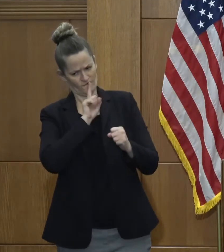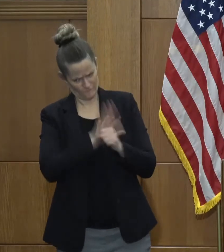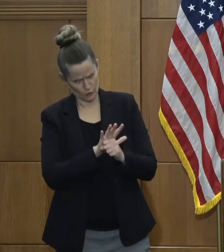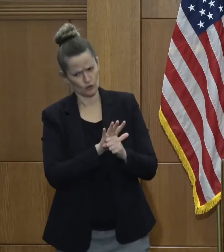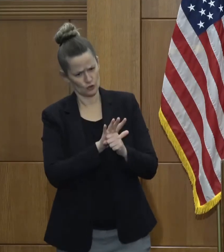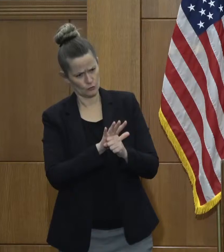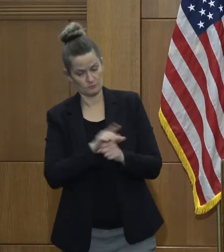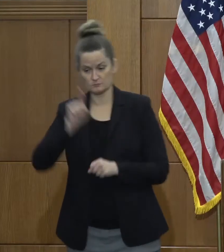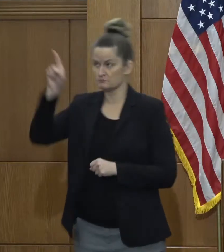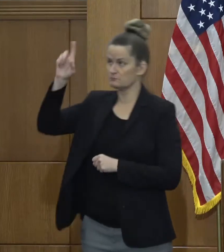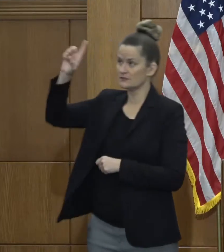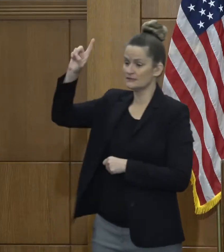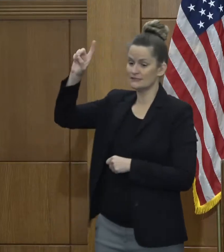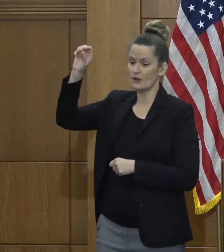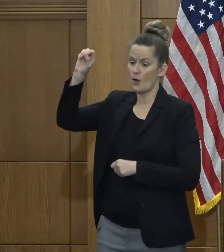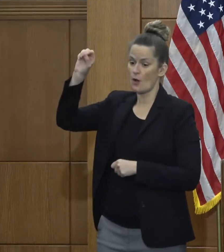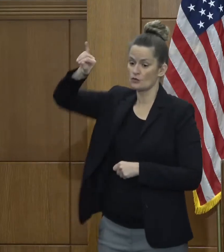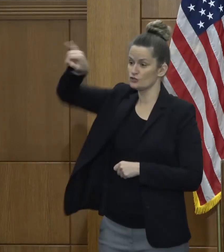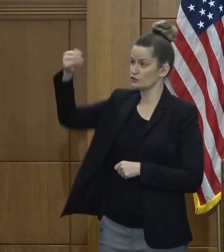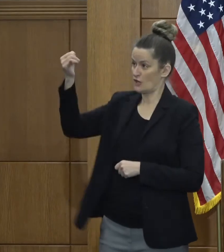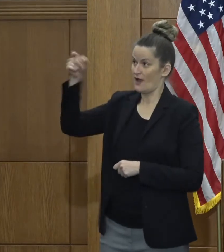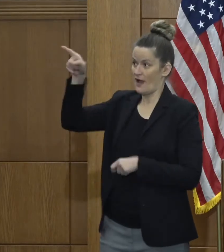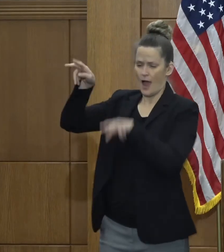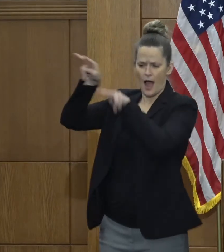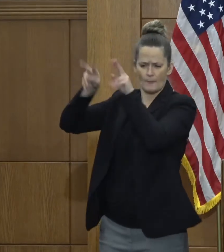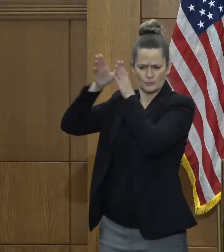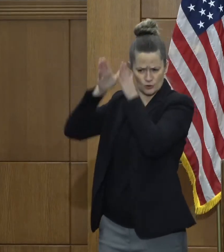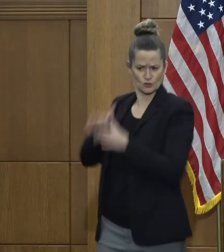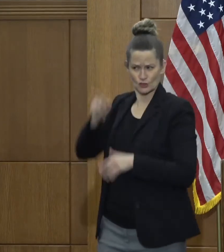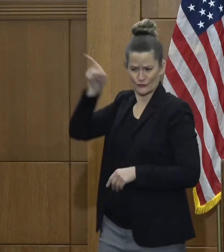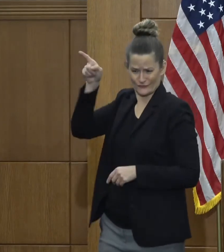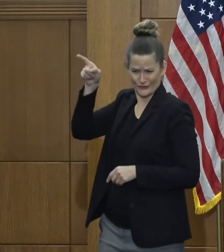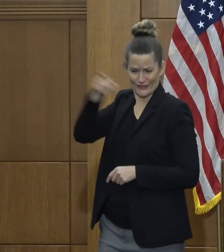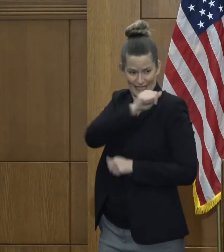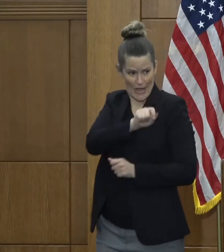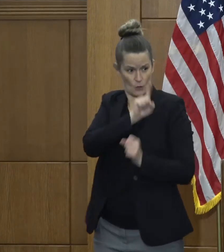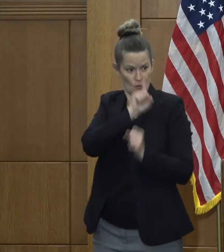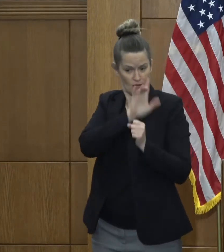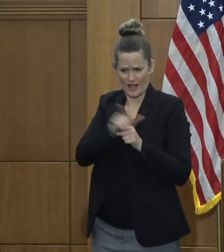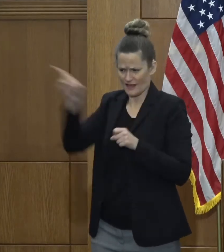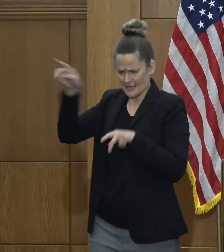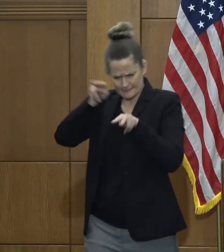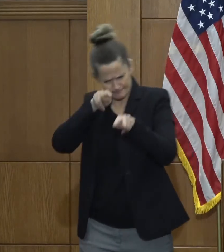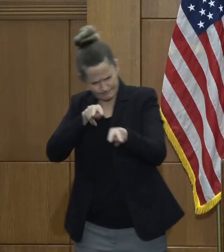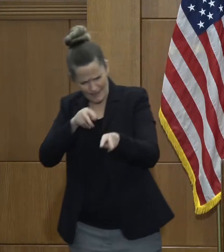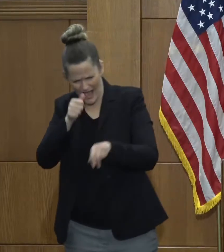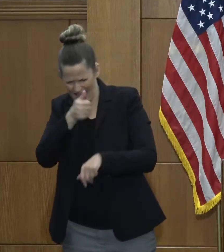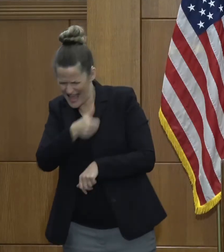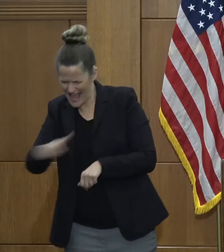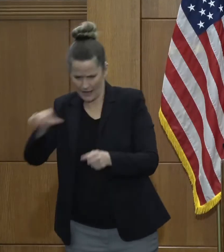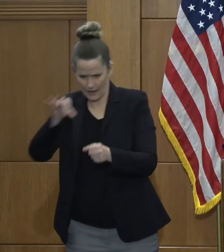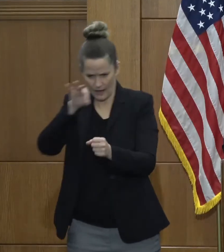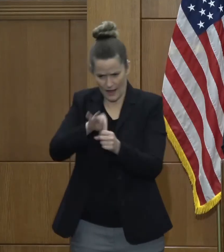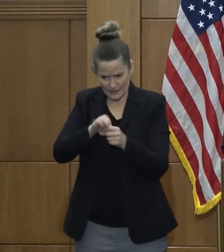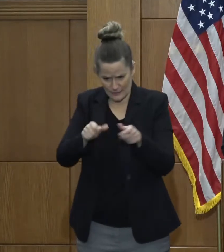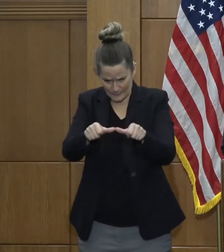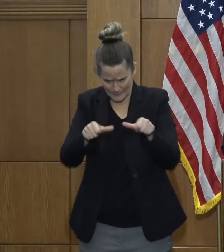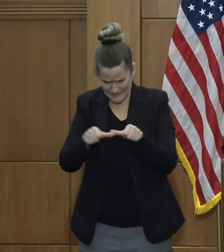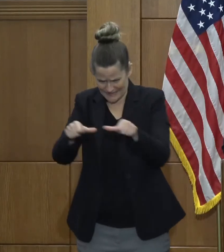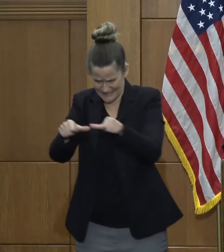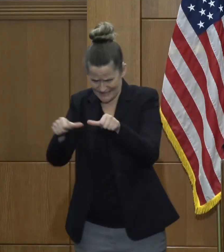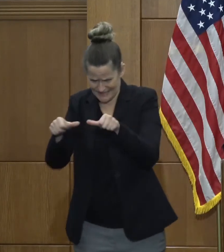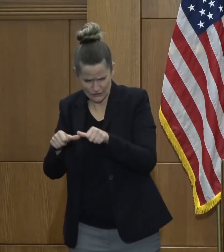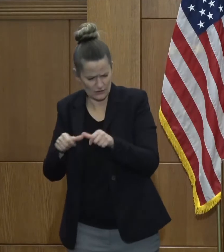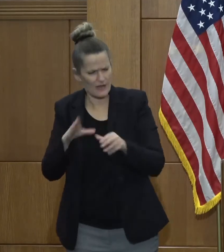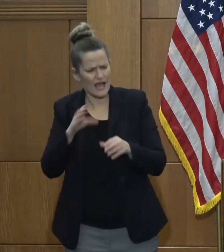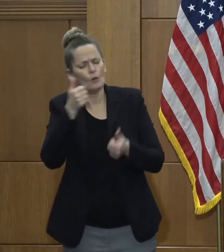local precincts, and if so, which ones, and if any issue with them being allowed inside? Just wanted to get an update on that. Yeah, we haven't heard any information about